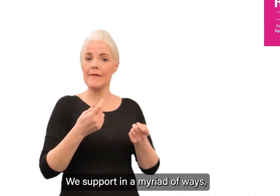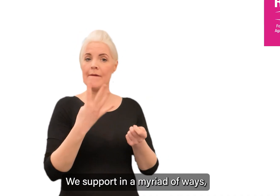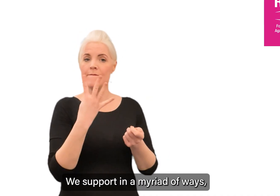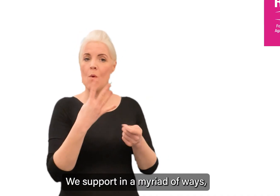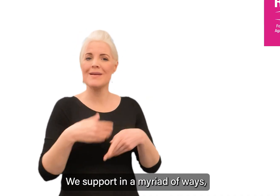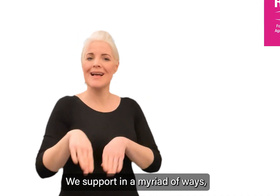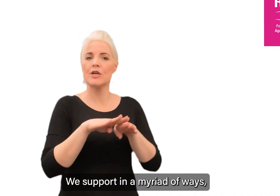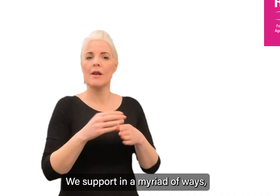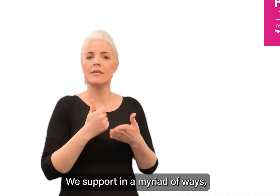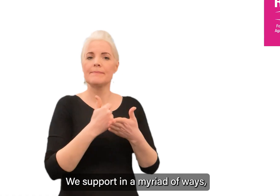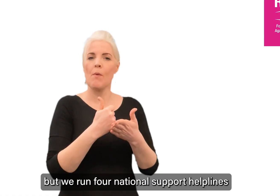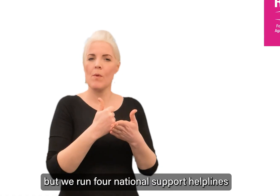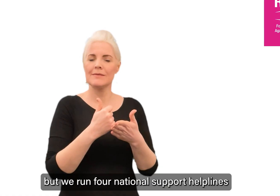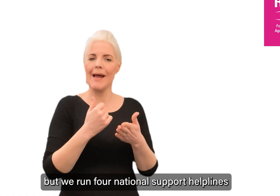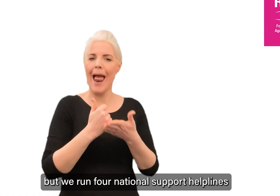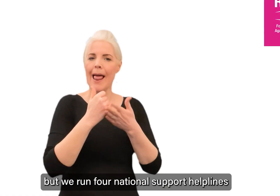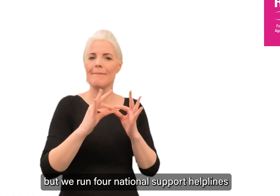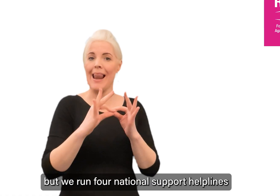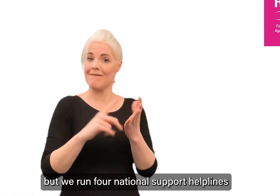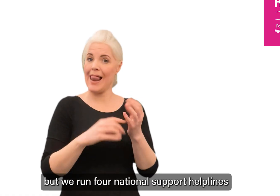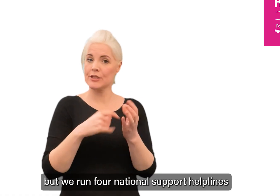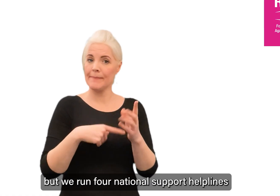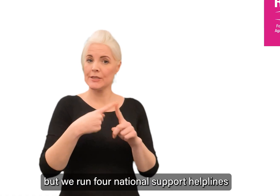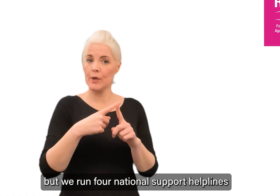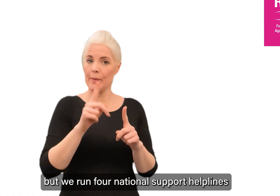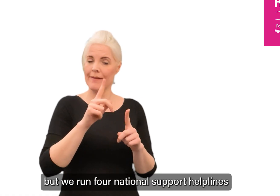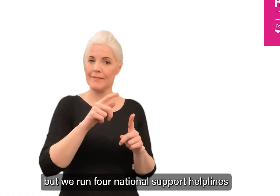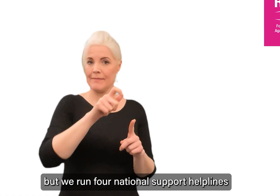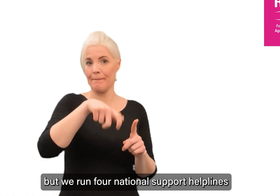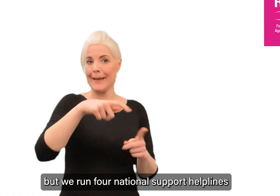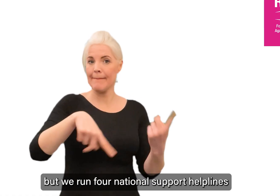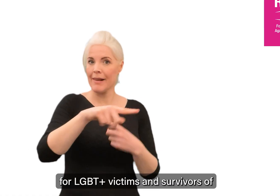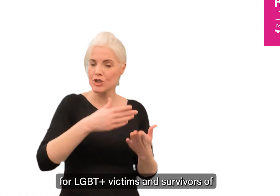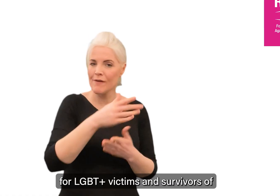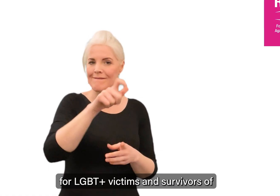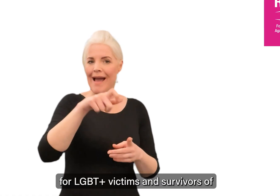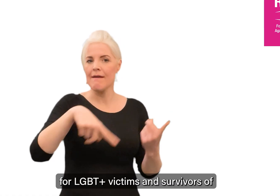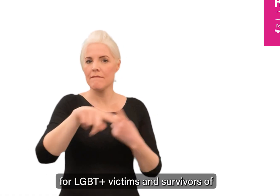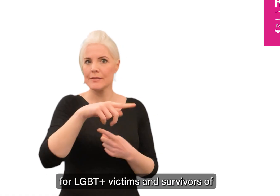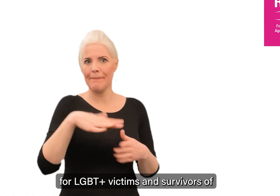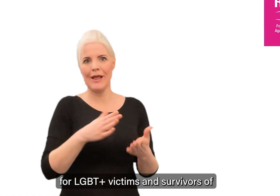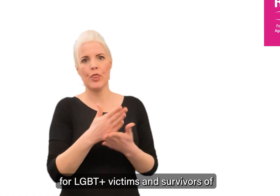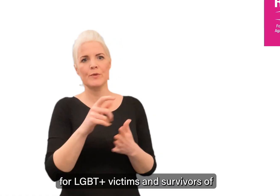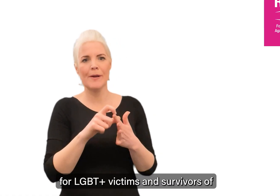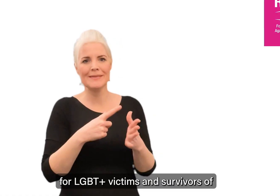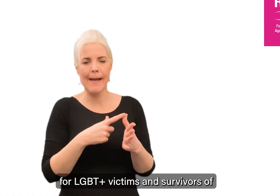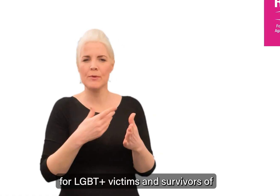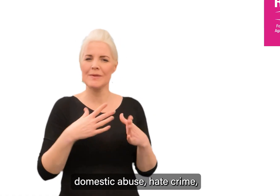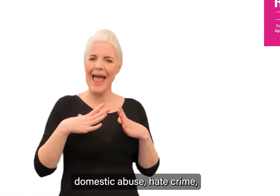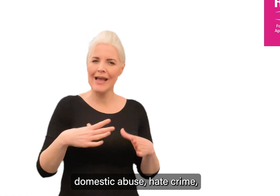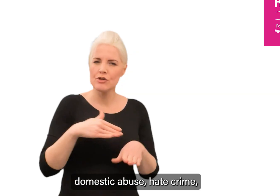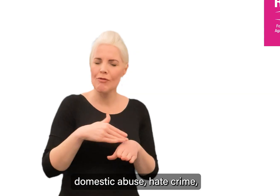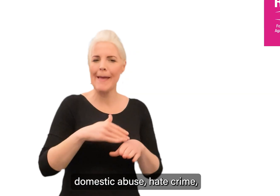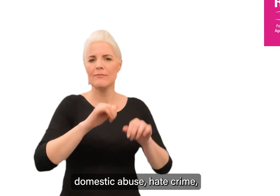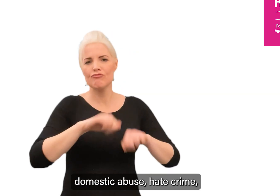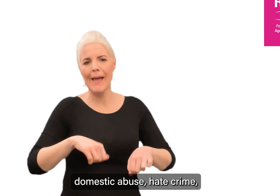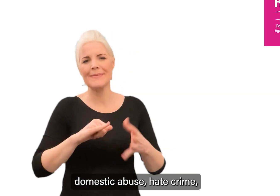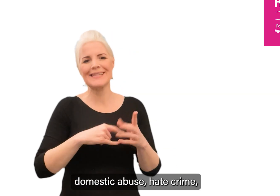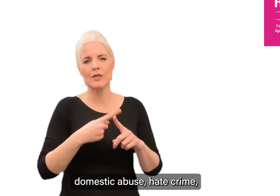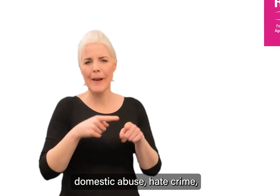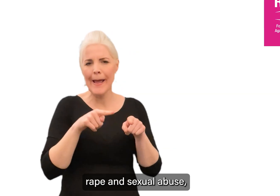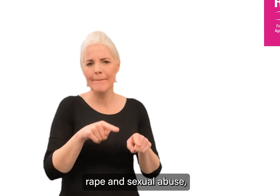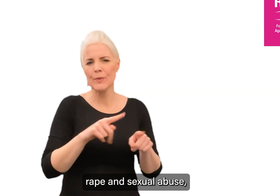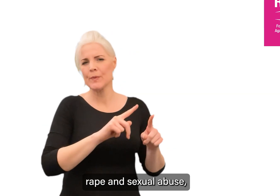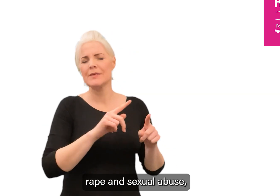in a myriad of ways, but we run 4 national support helplines for LGBT plus victims and survivors of domestic abuse, hate